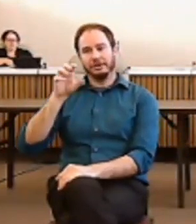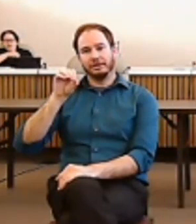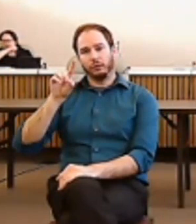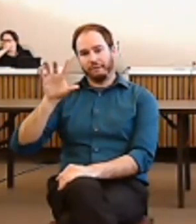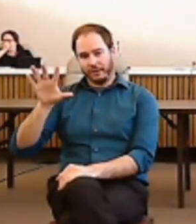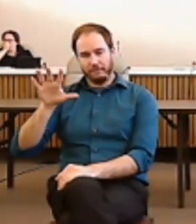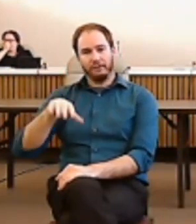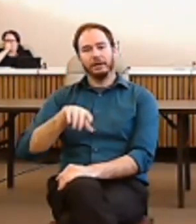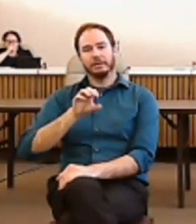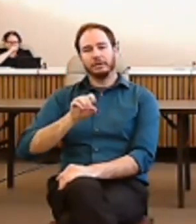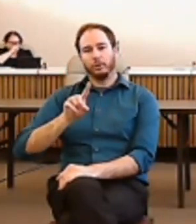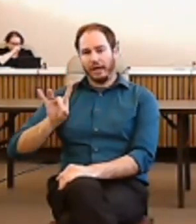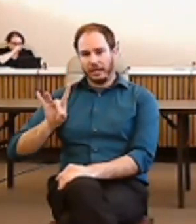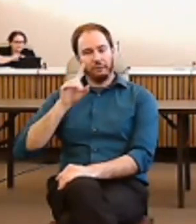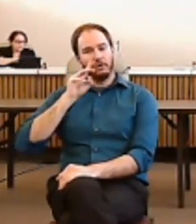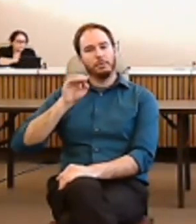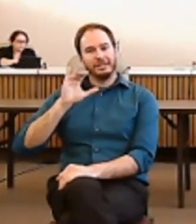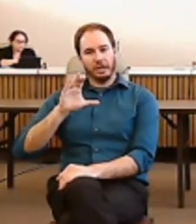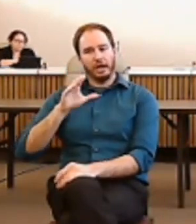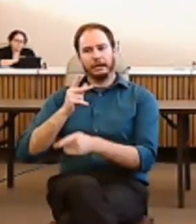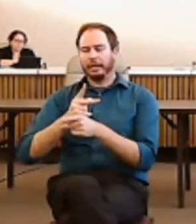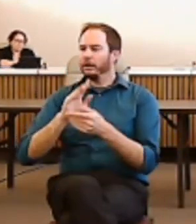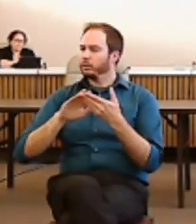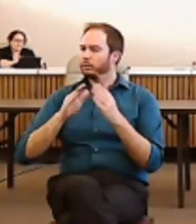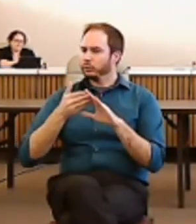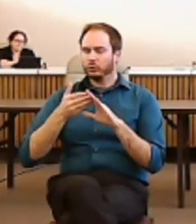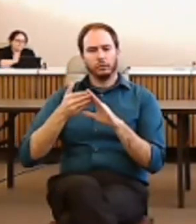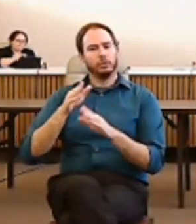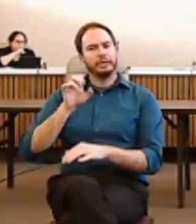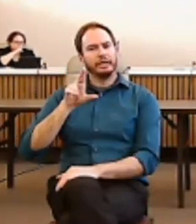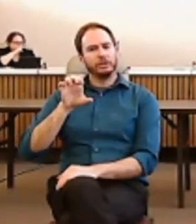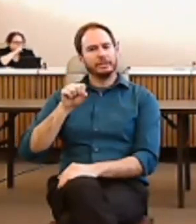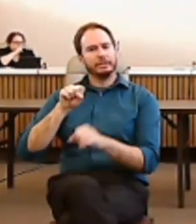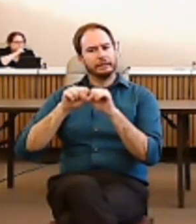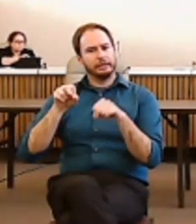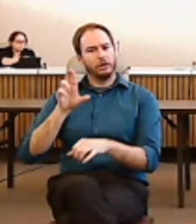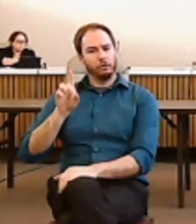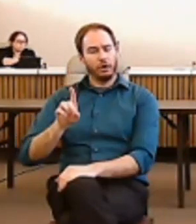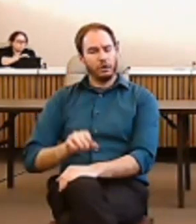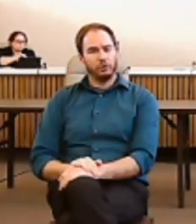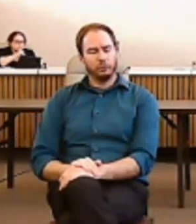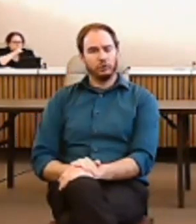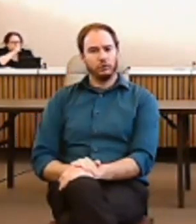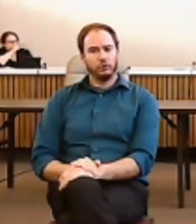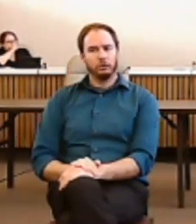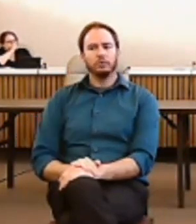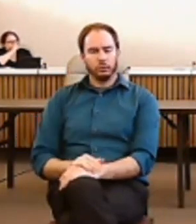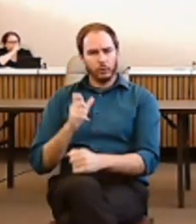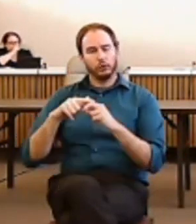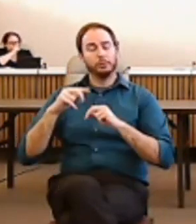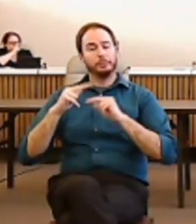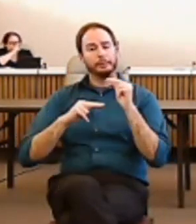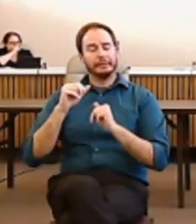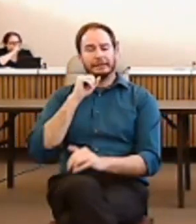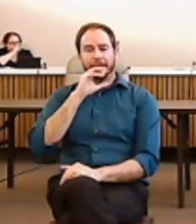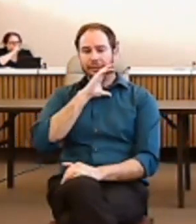2022-015 and 018 Masonic Care Community, Erie Station Road, to construct a senior